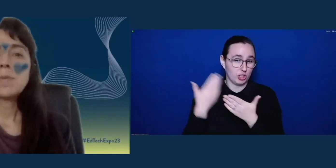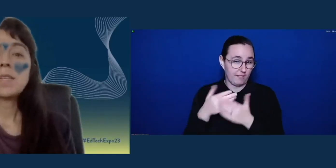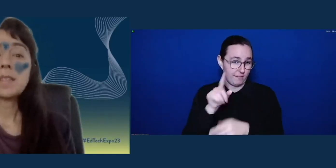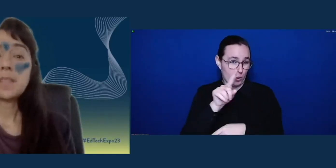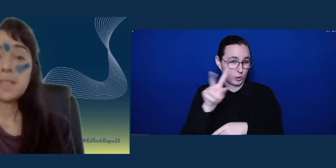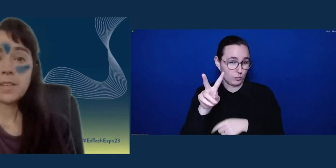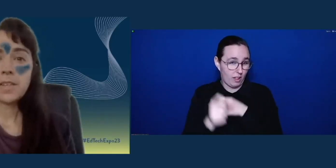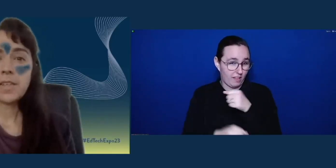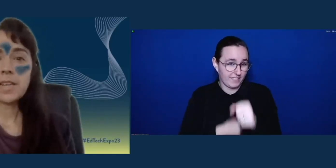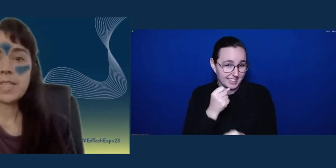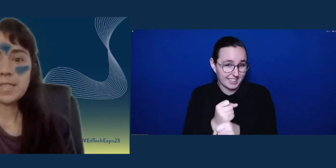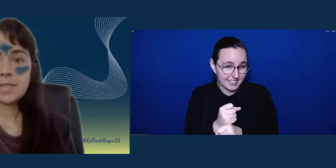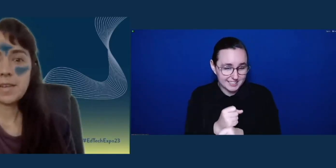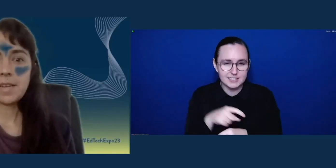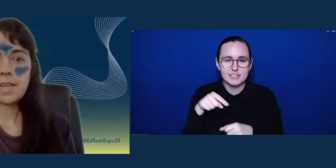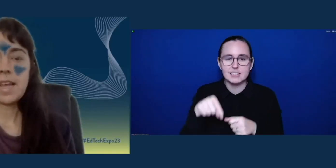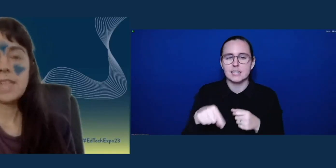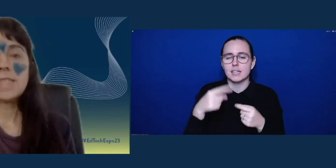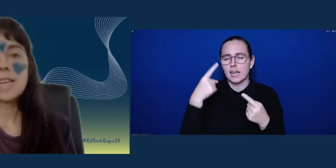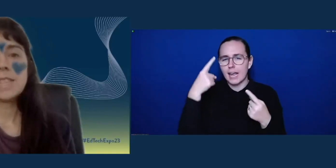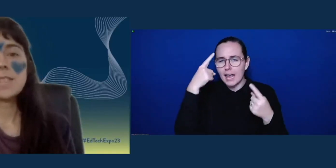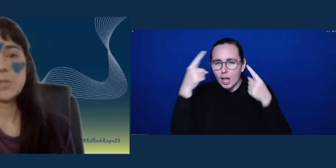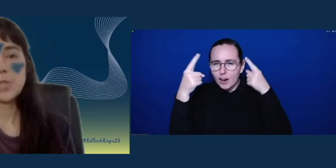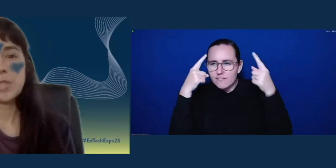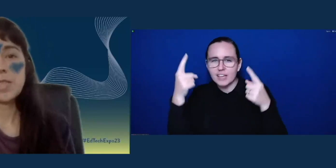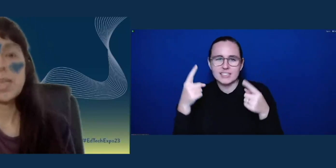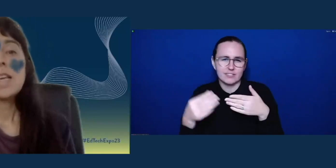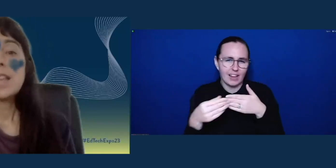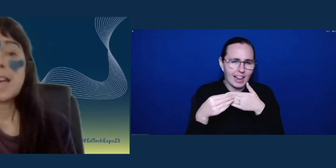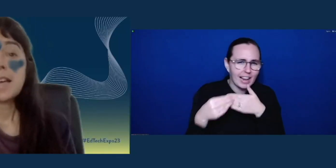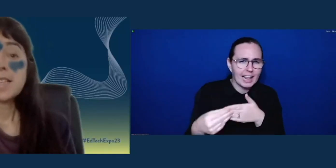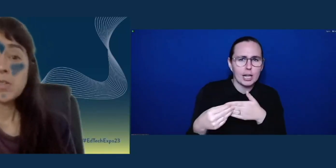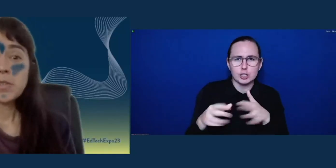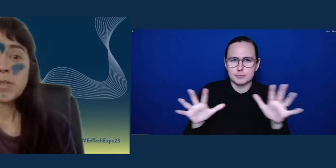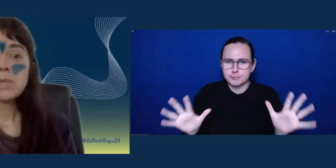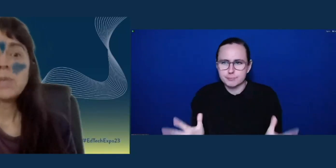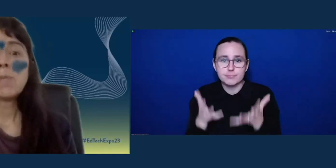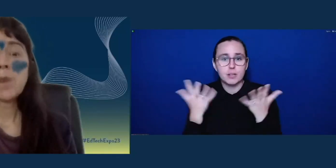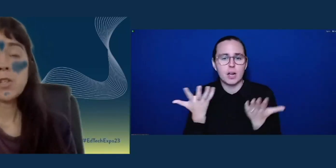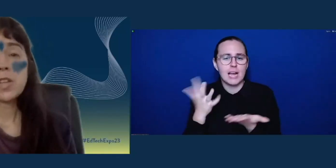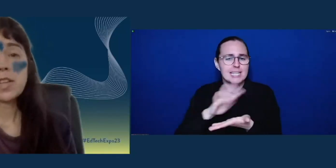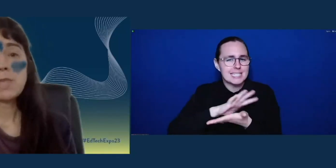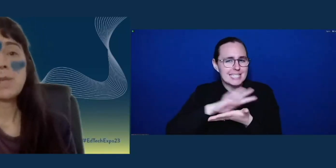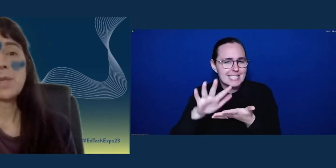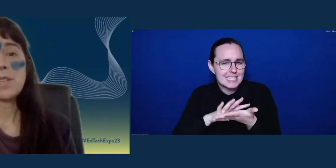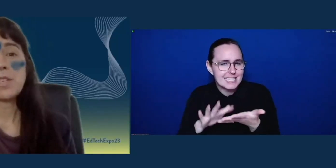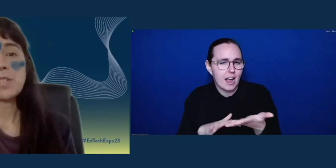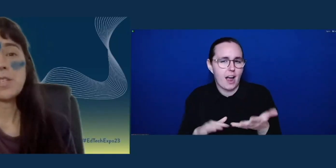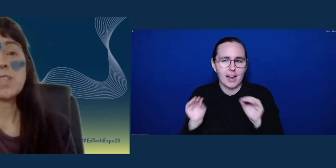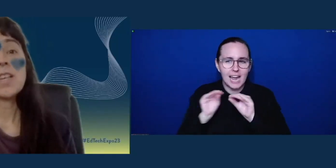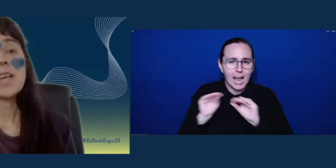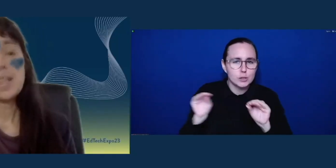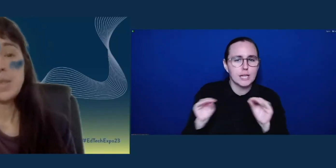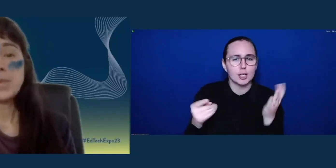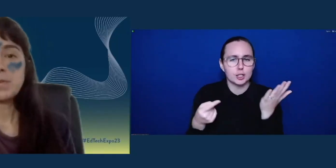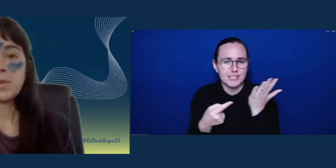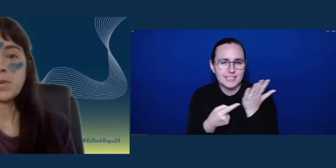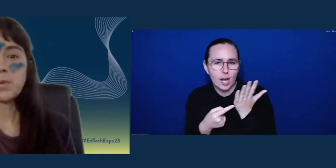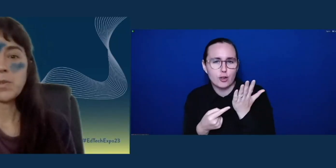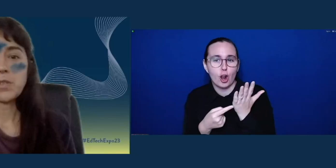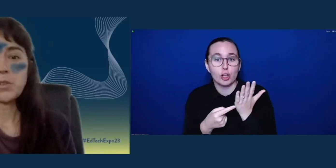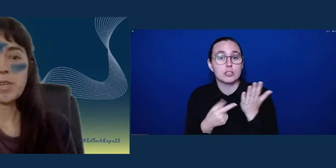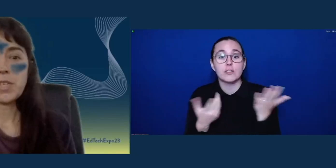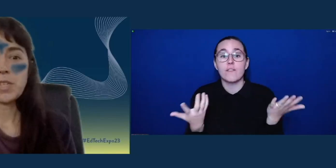has been a leader in identifying EdTech solutions that can serve marginalized populations and those in